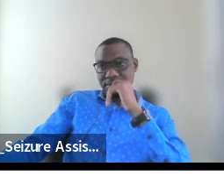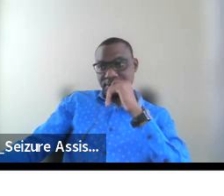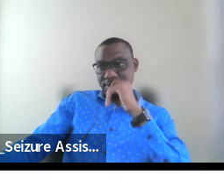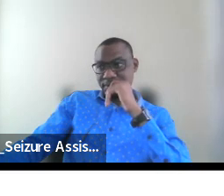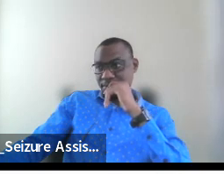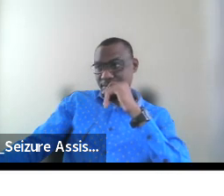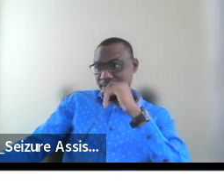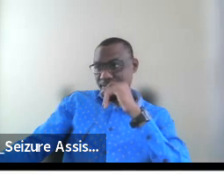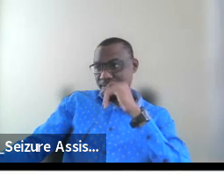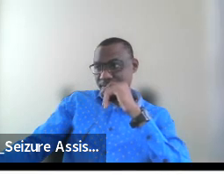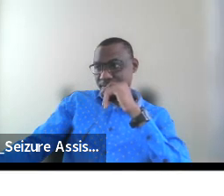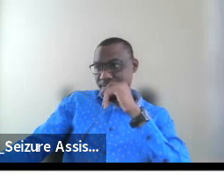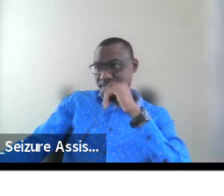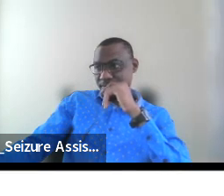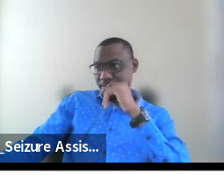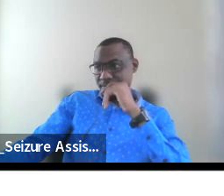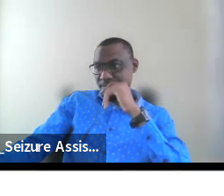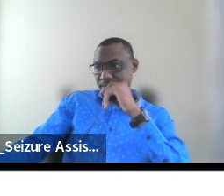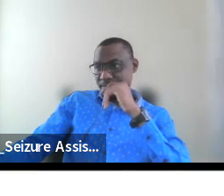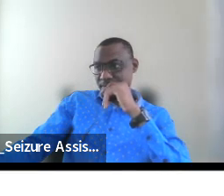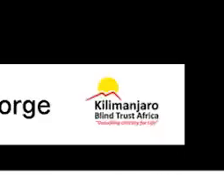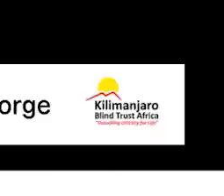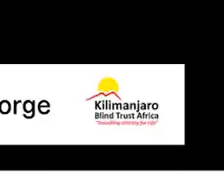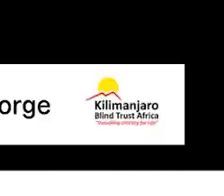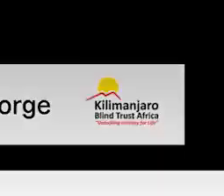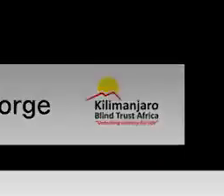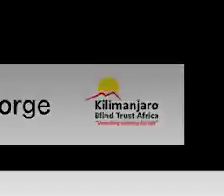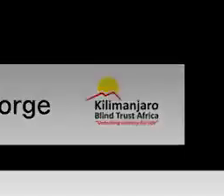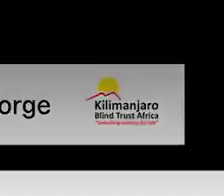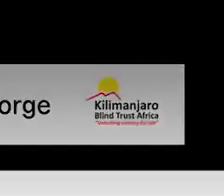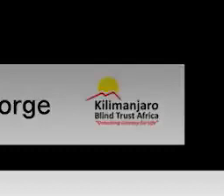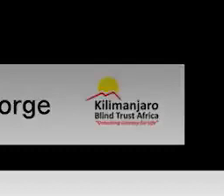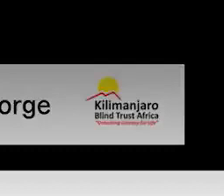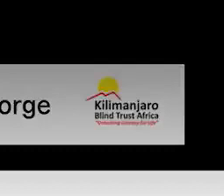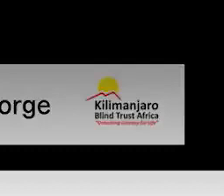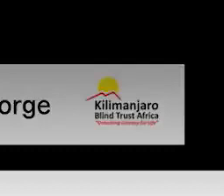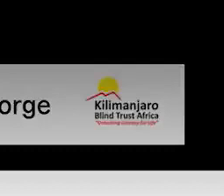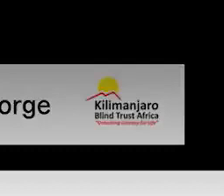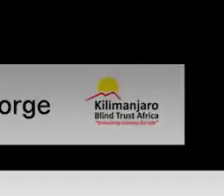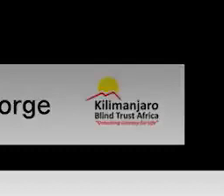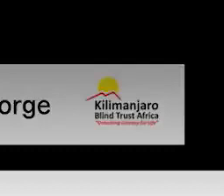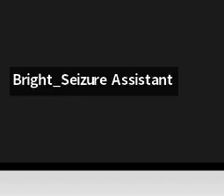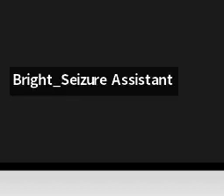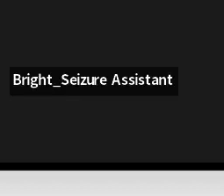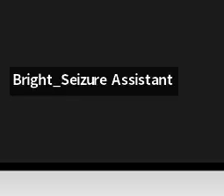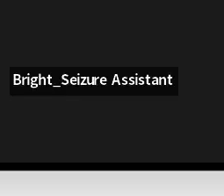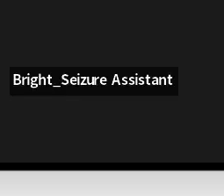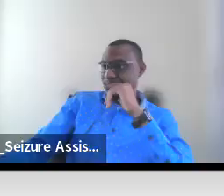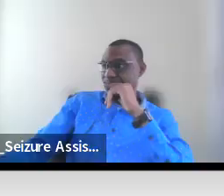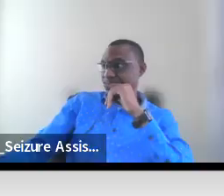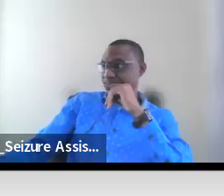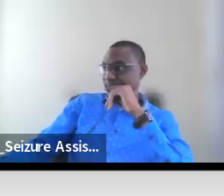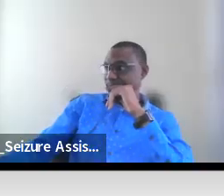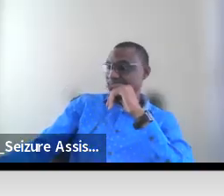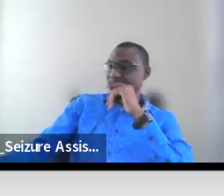a life of stigma on campus started. I did my fair share of research around the condition until one evening